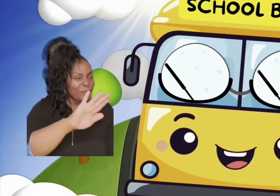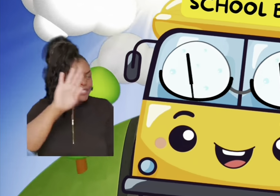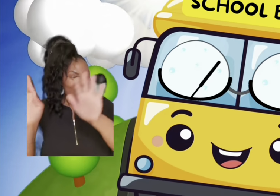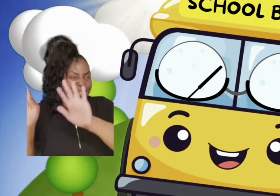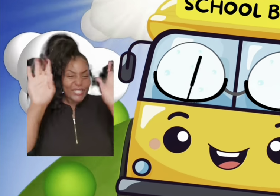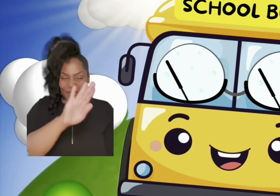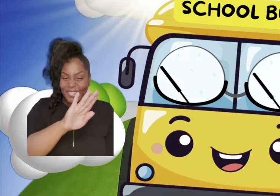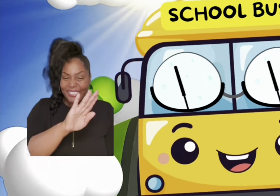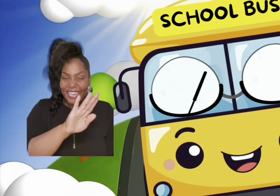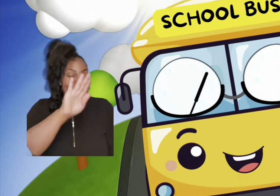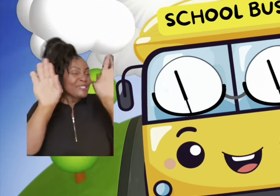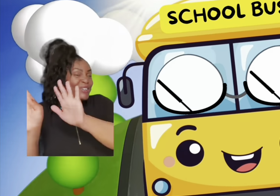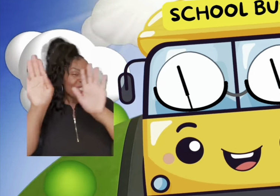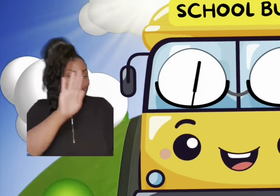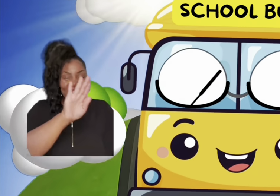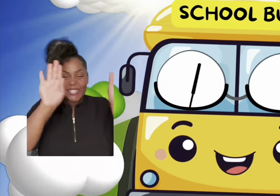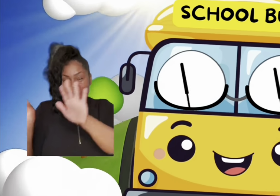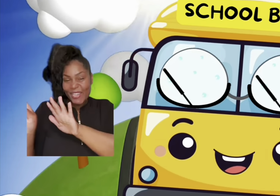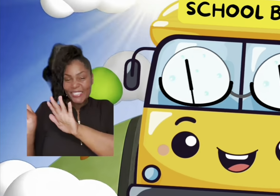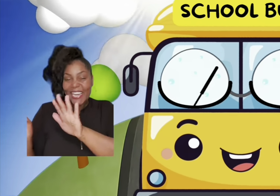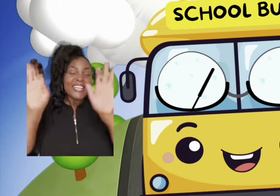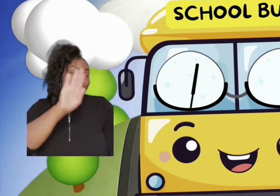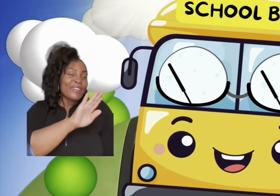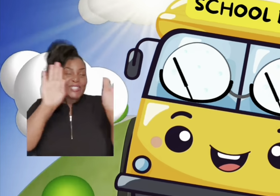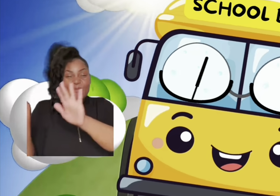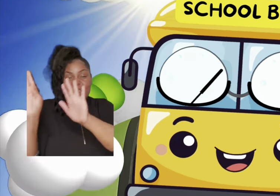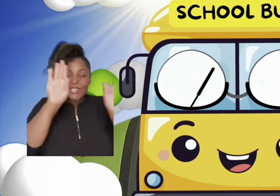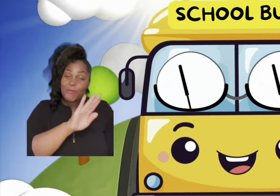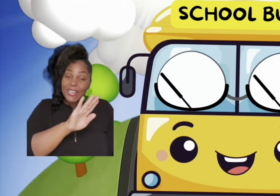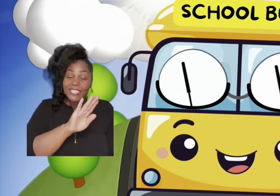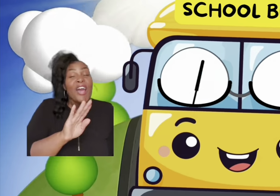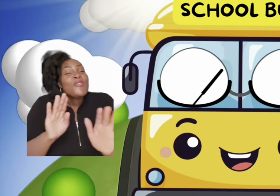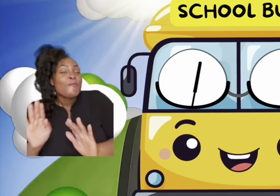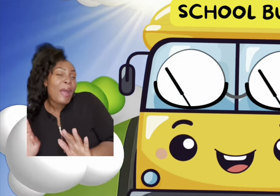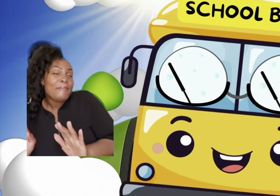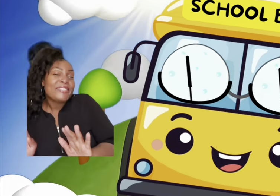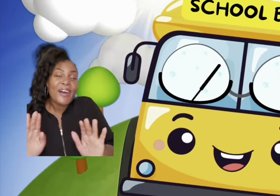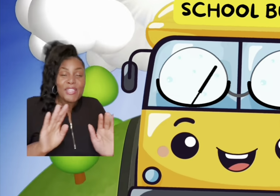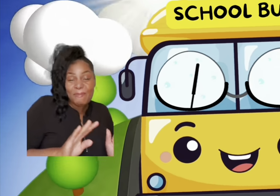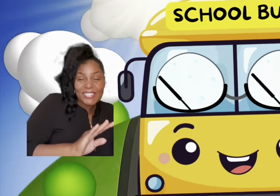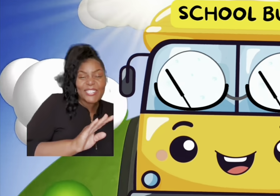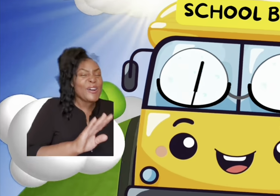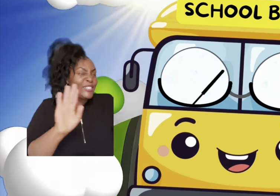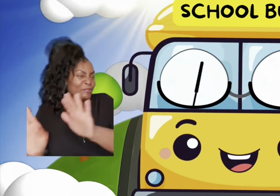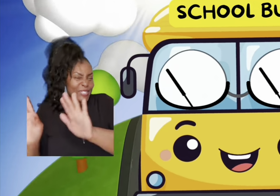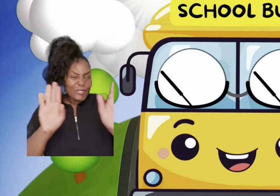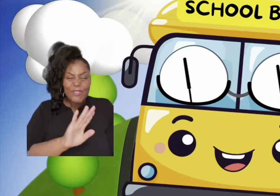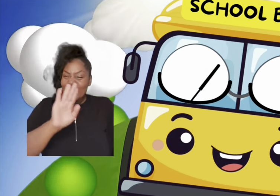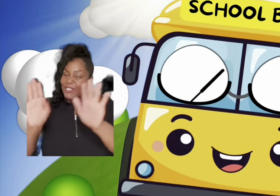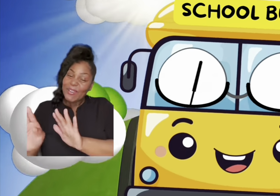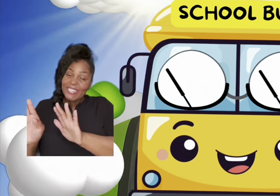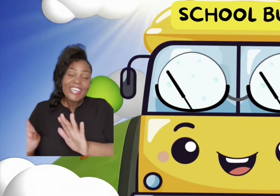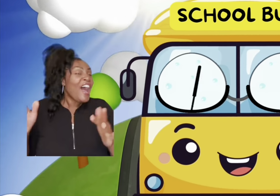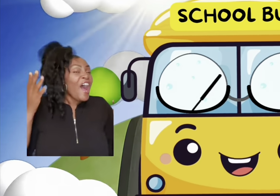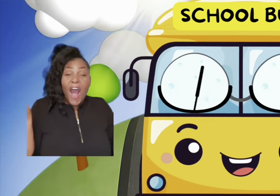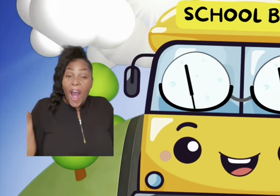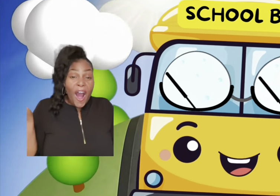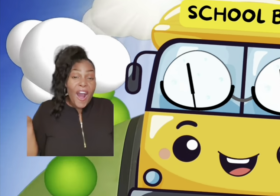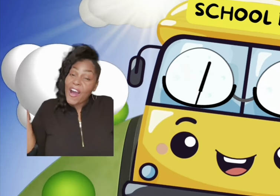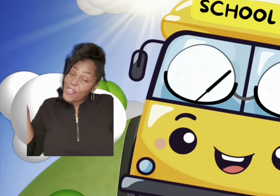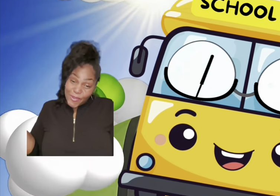go swish, swish, swish, swish, swish, swish, swish, swish, swish. The wipers on the bus go swish, swish,